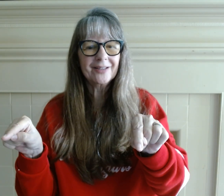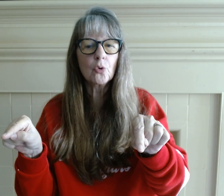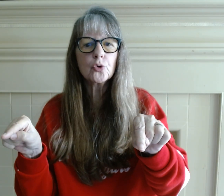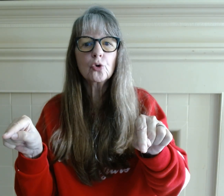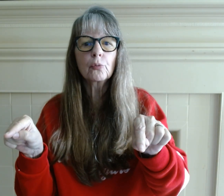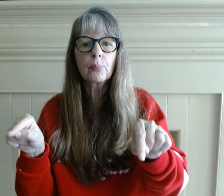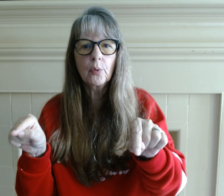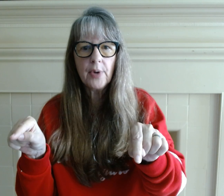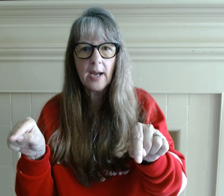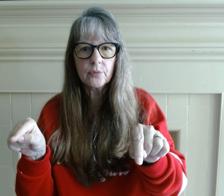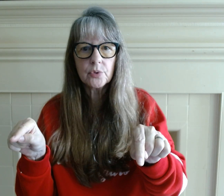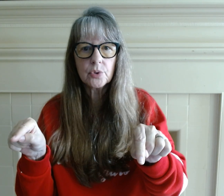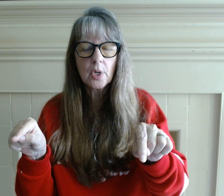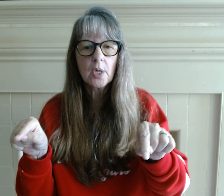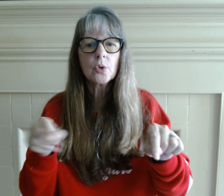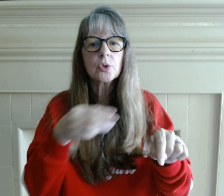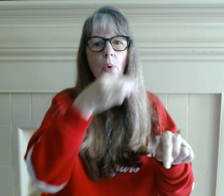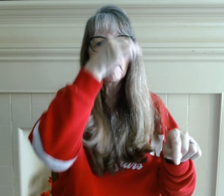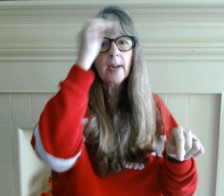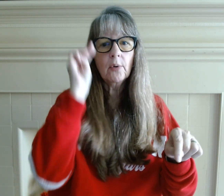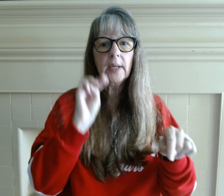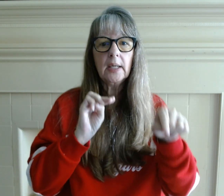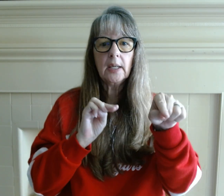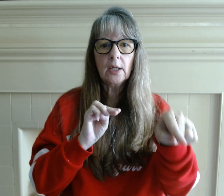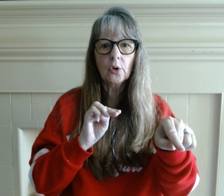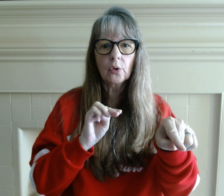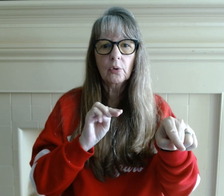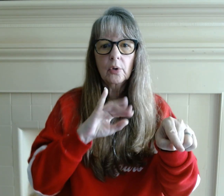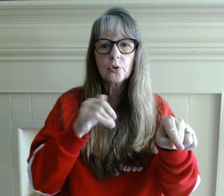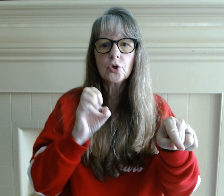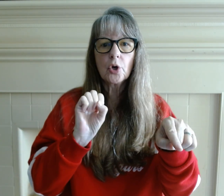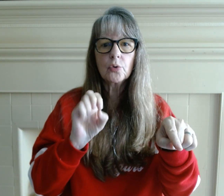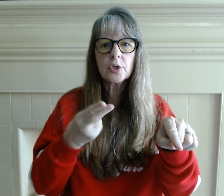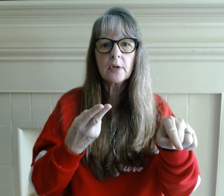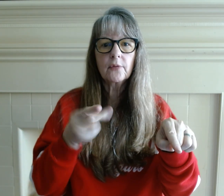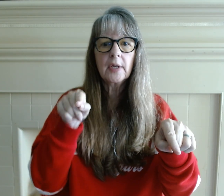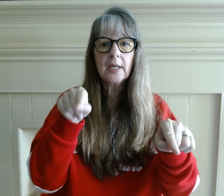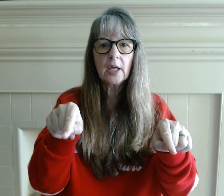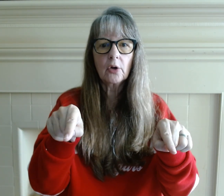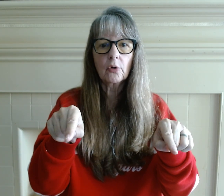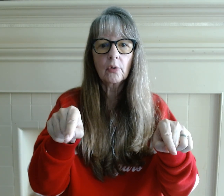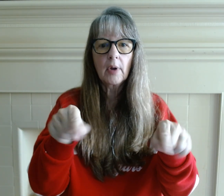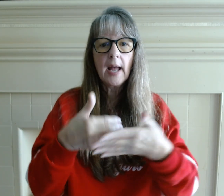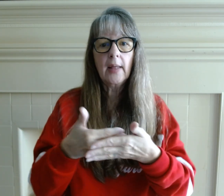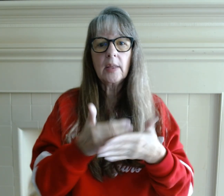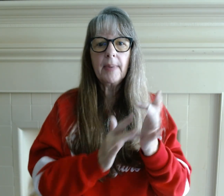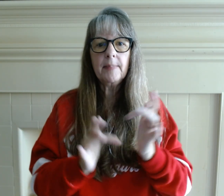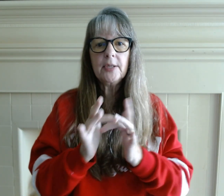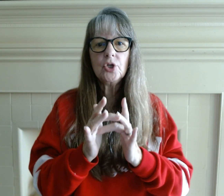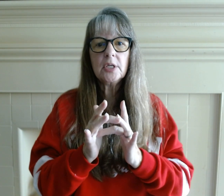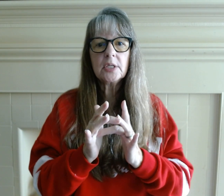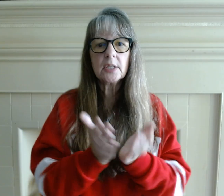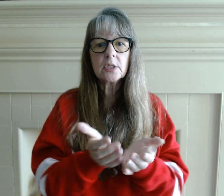are your pronouns. So Mary here, Joseph here, and the baby Jesus